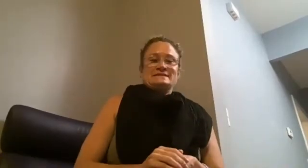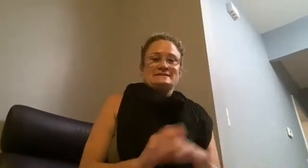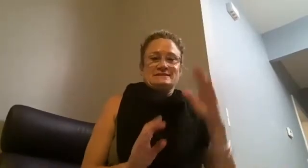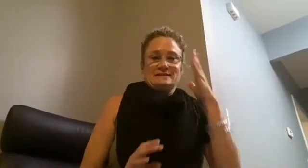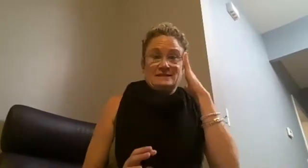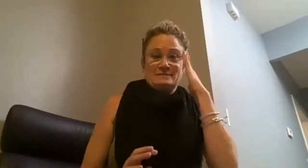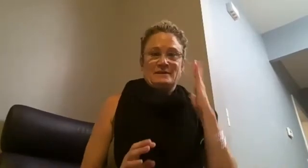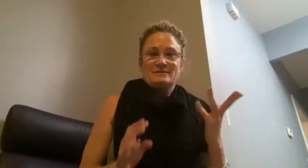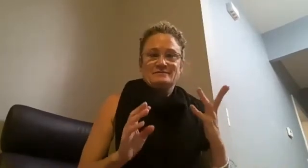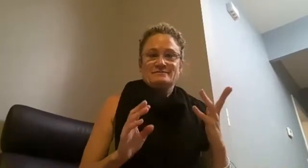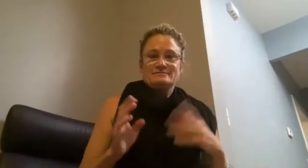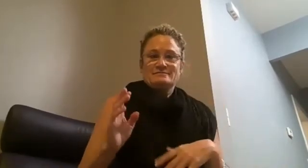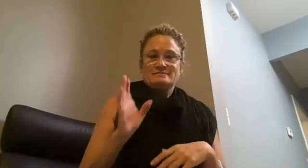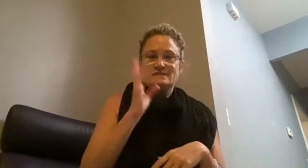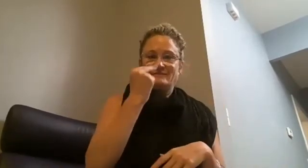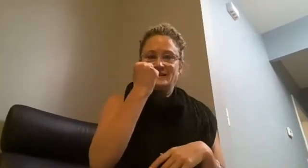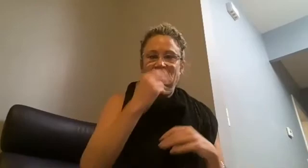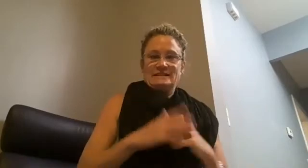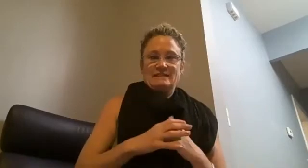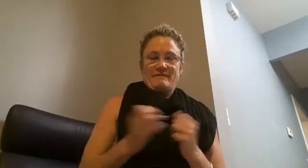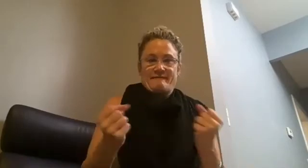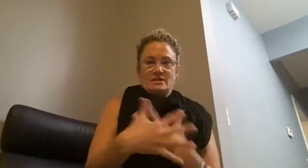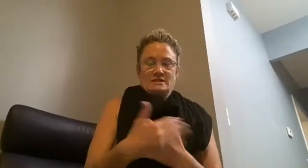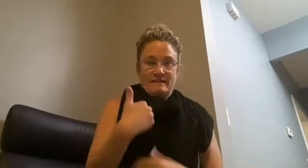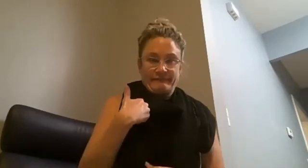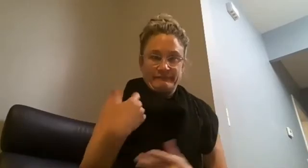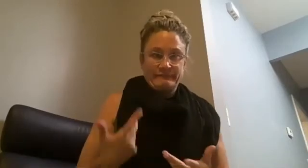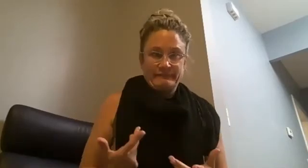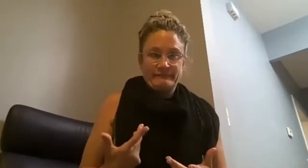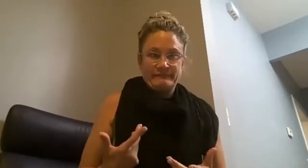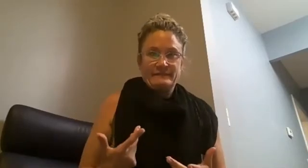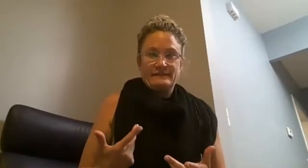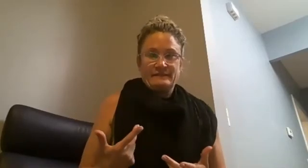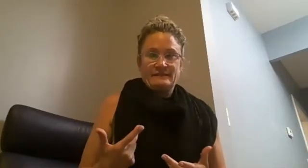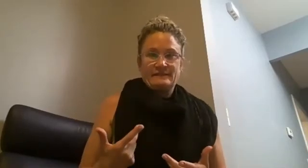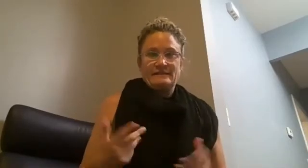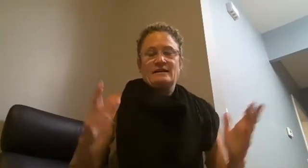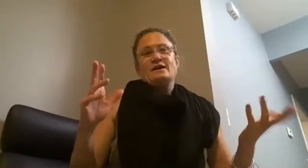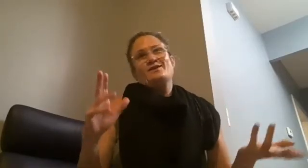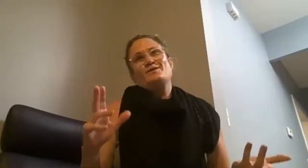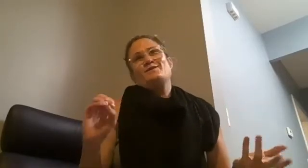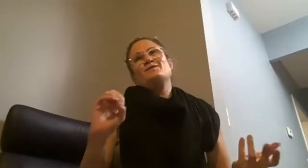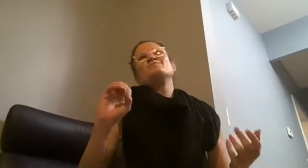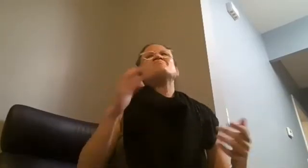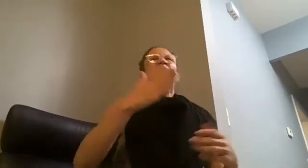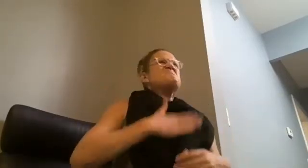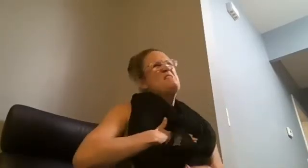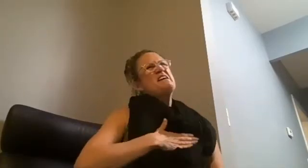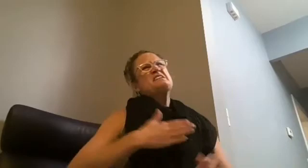the crazy thing. One of the fears I had about this was always that other cliche of like, oh, I don't want to have a kid come into this effed up world. I would say